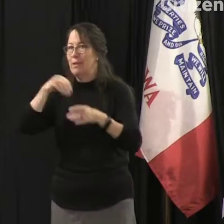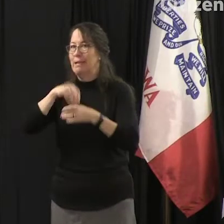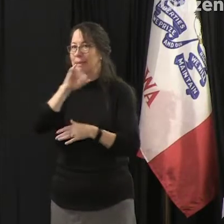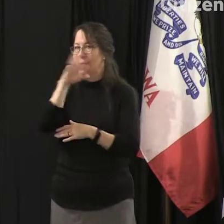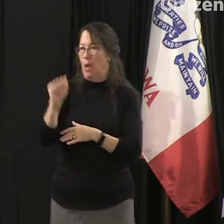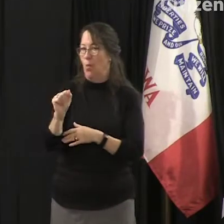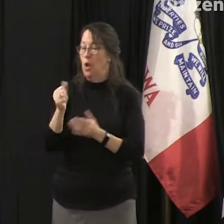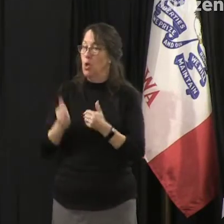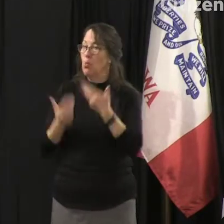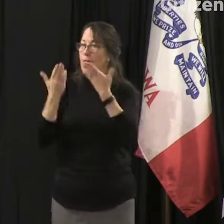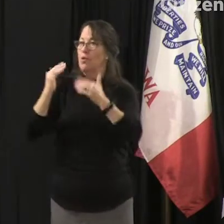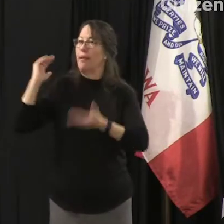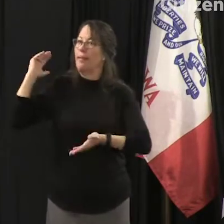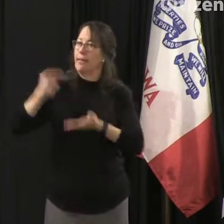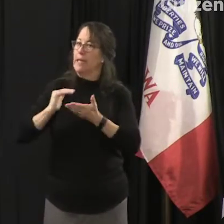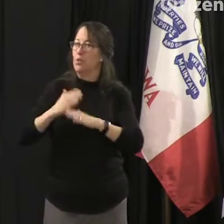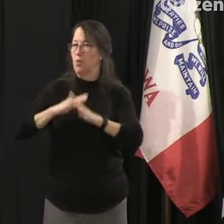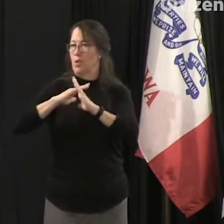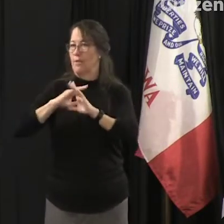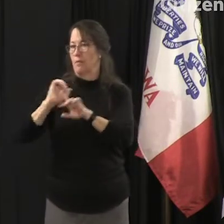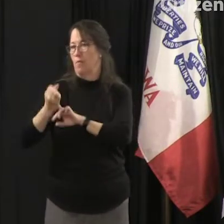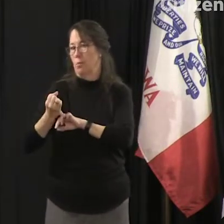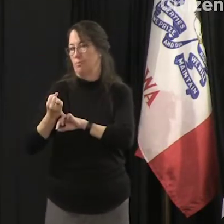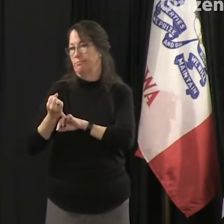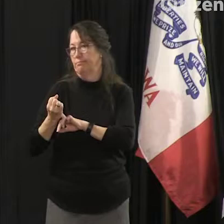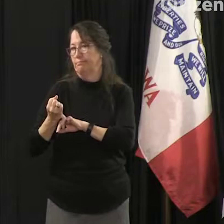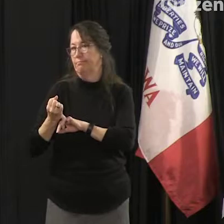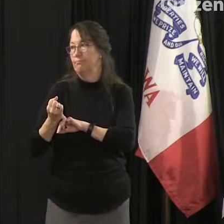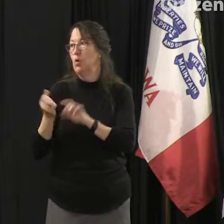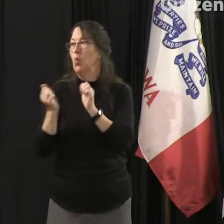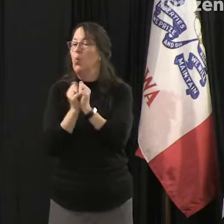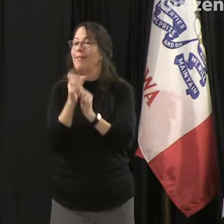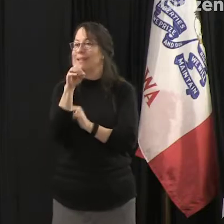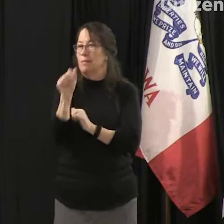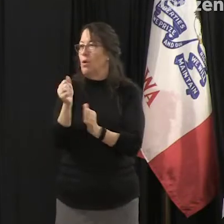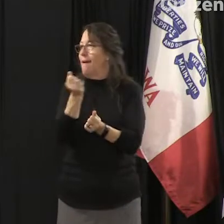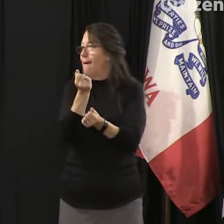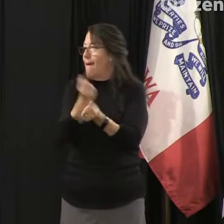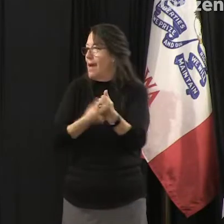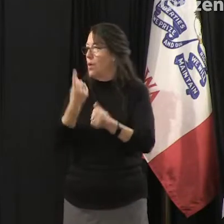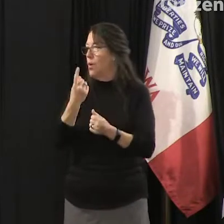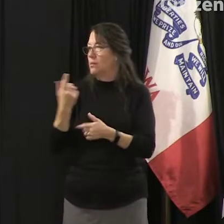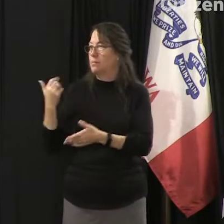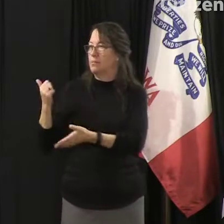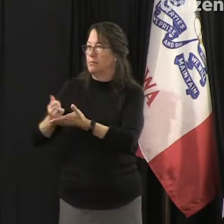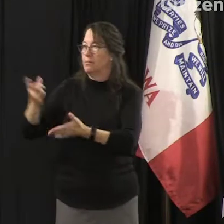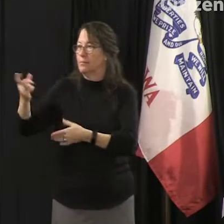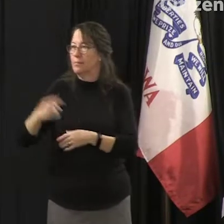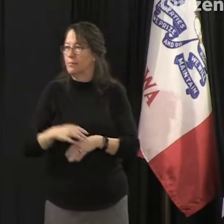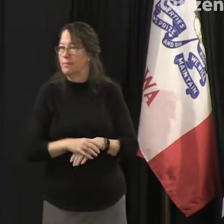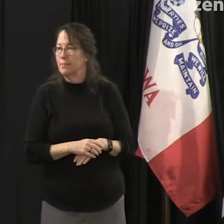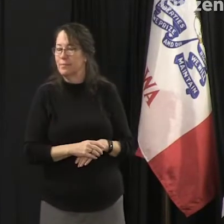to provide the least restrictive environment for anyone with a disability.